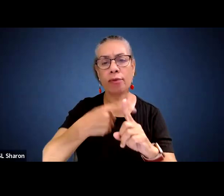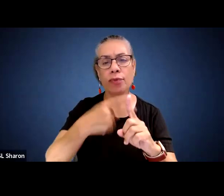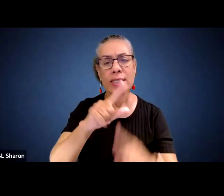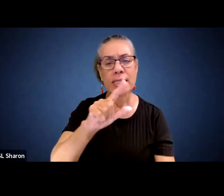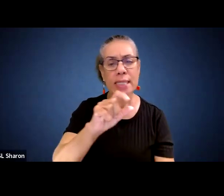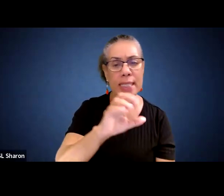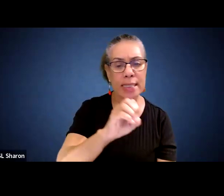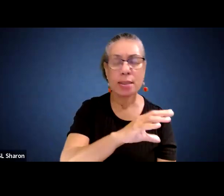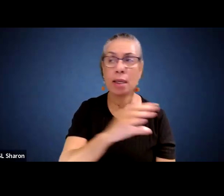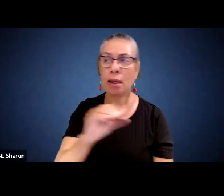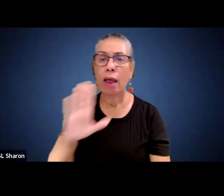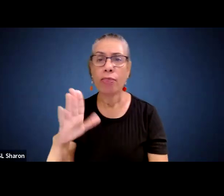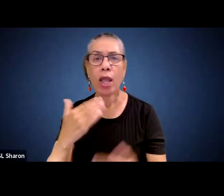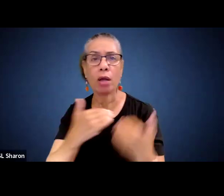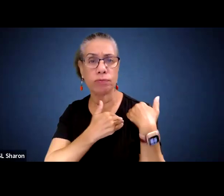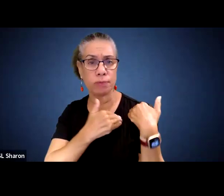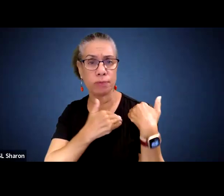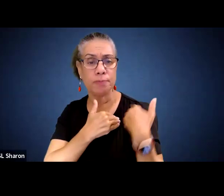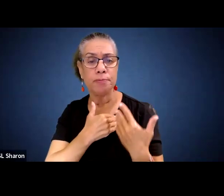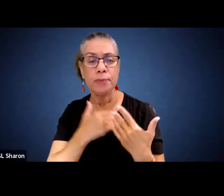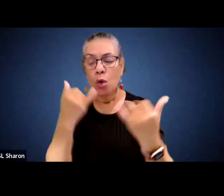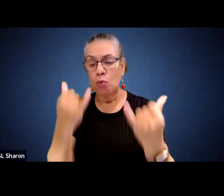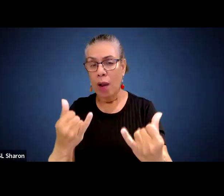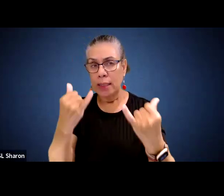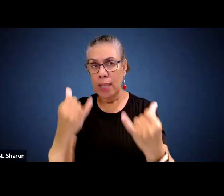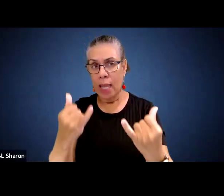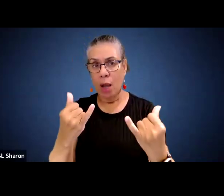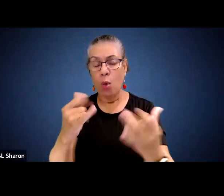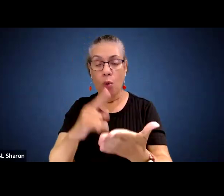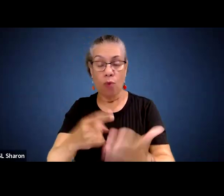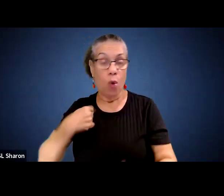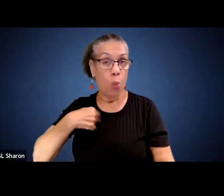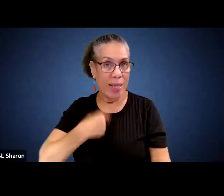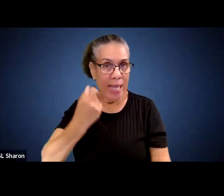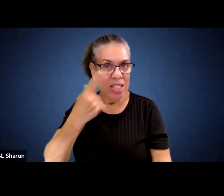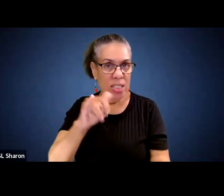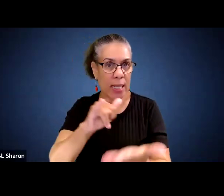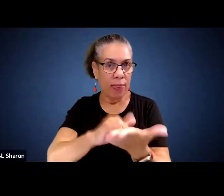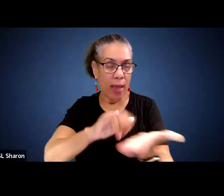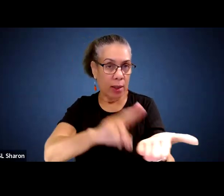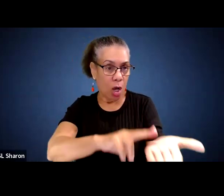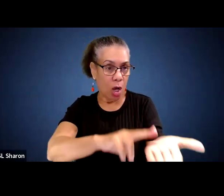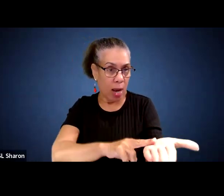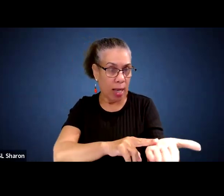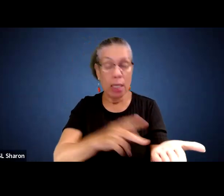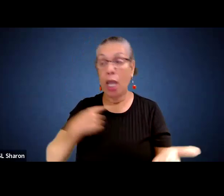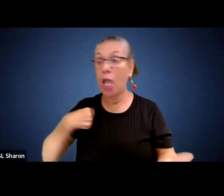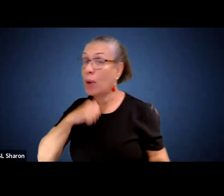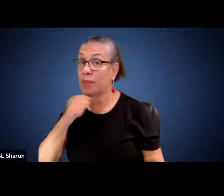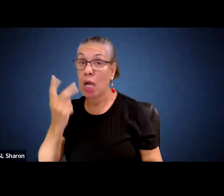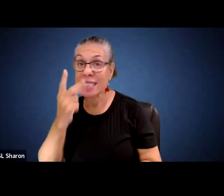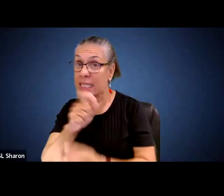the obligations. Right now, the way that we understand the lease, and again, none of us have seen the precise